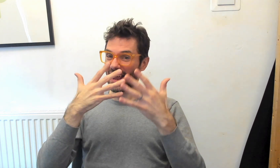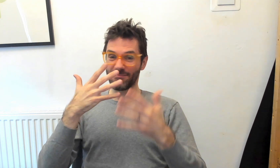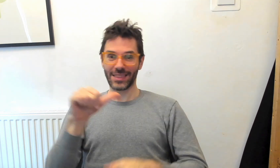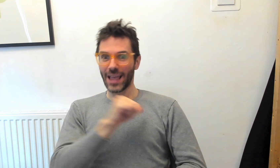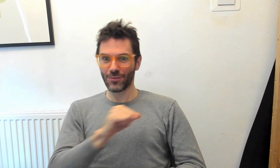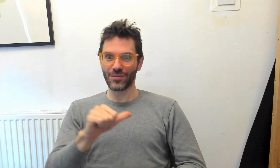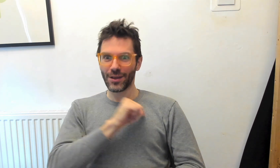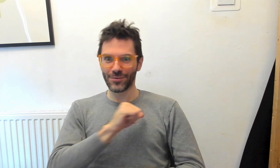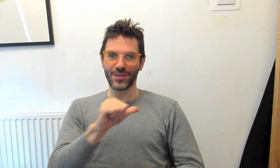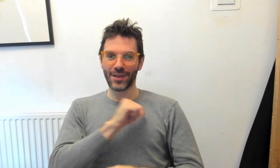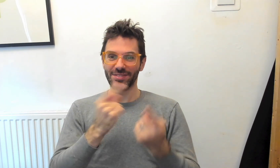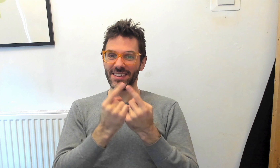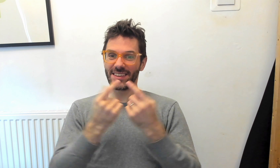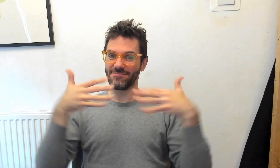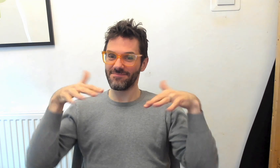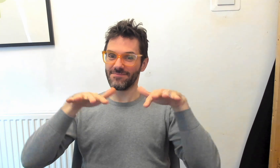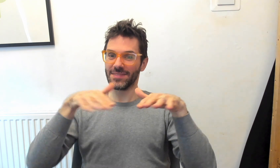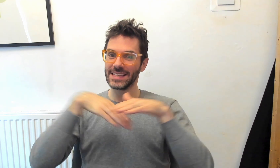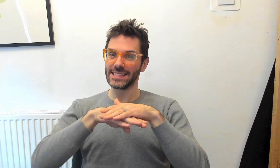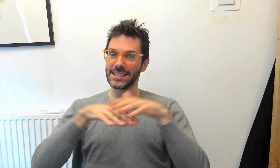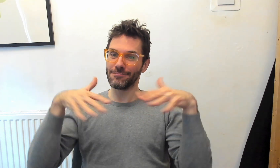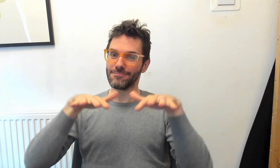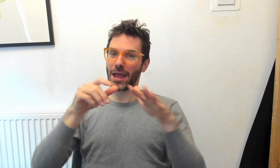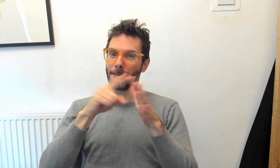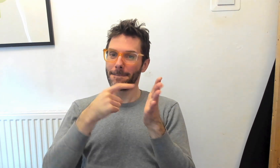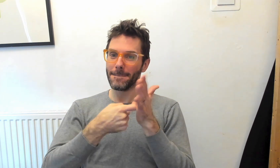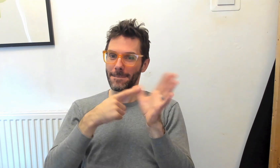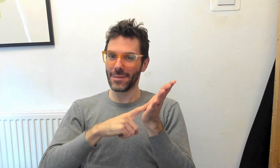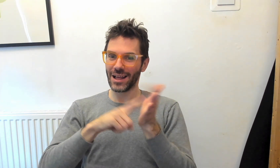So thousands of things running in parallel.